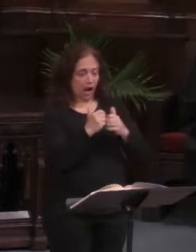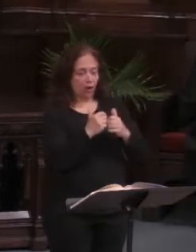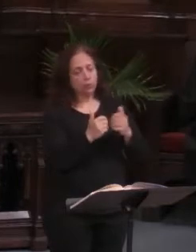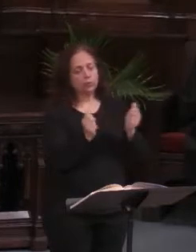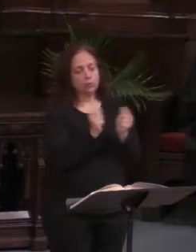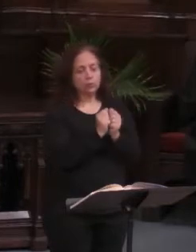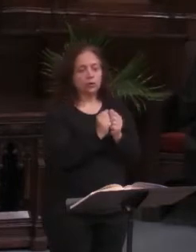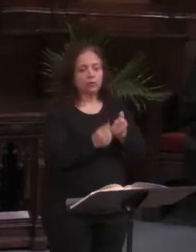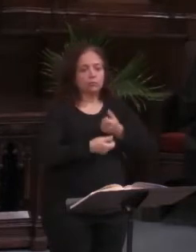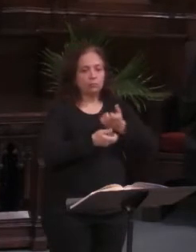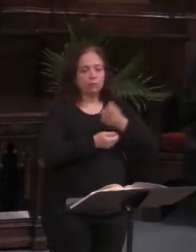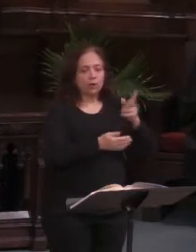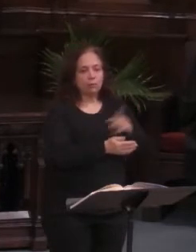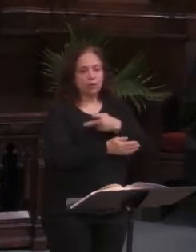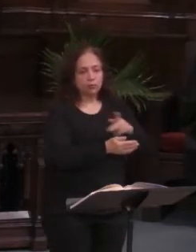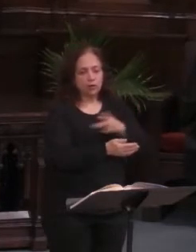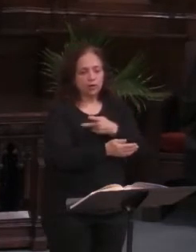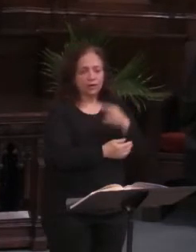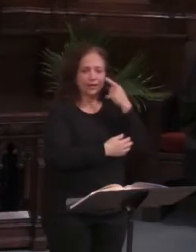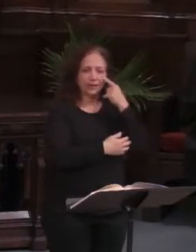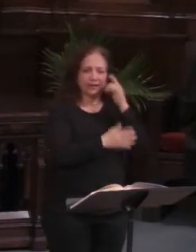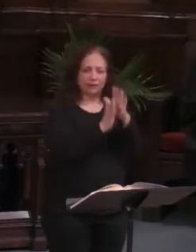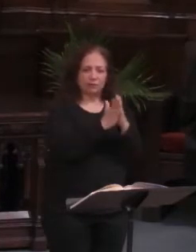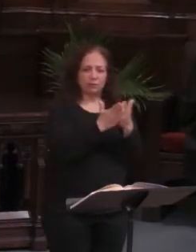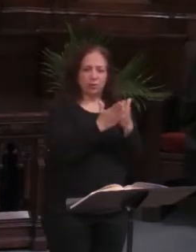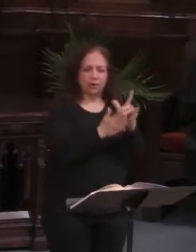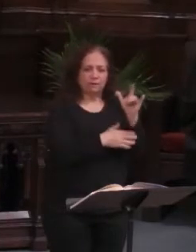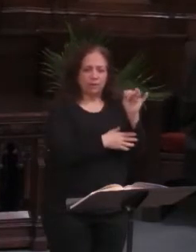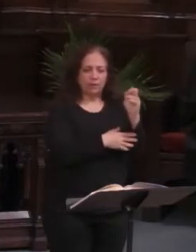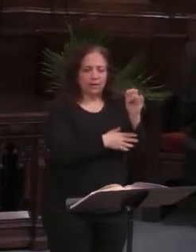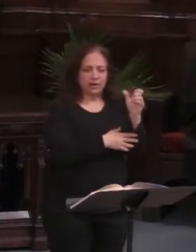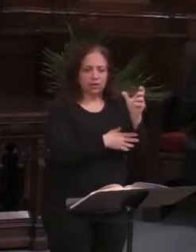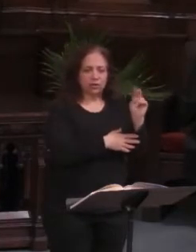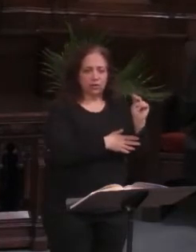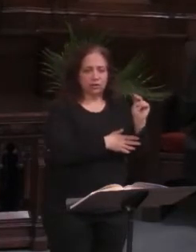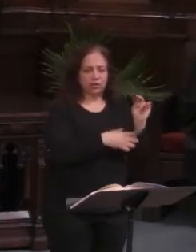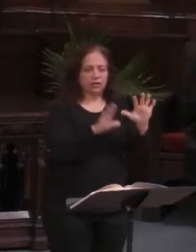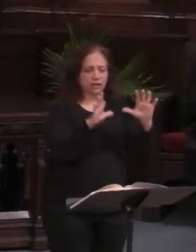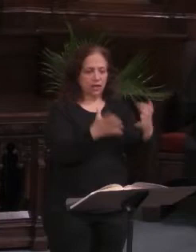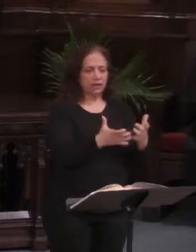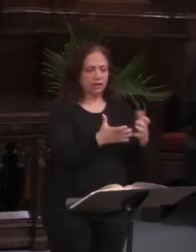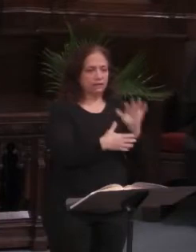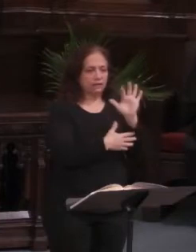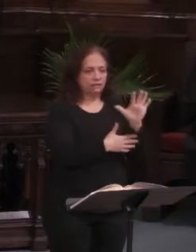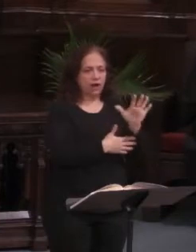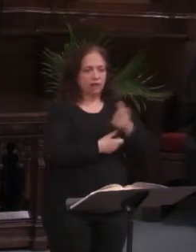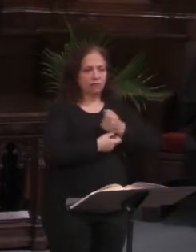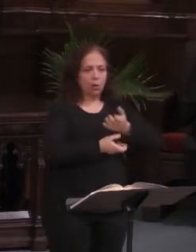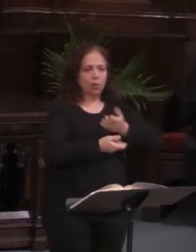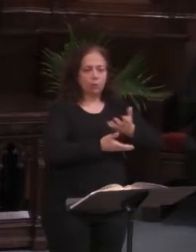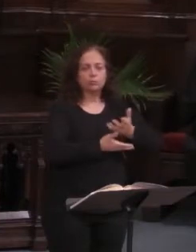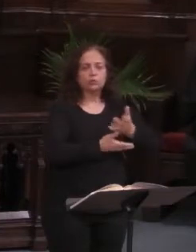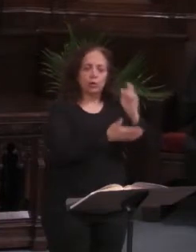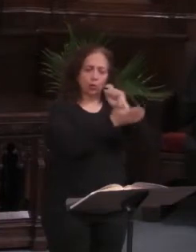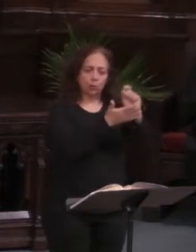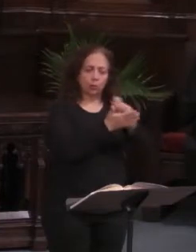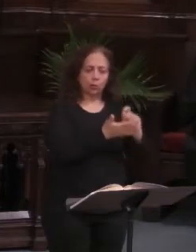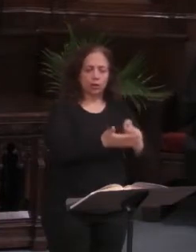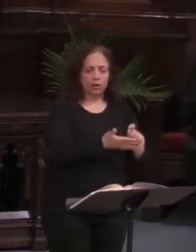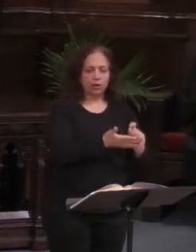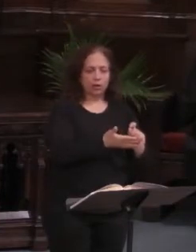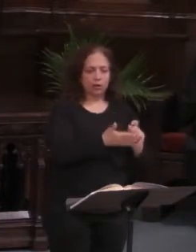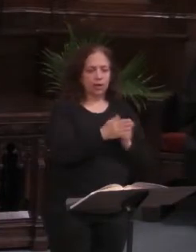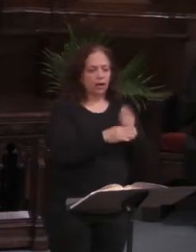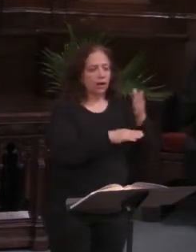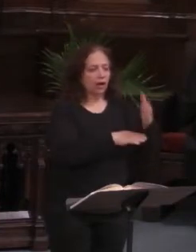poetically. Think about the Book of Lamentations, a collection of five poems written